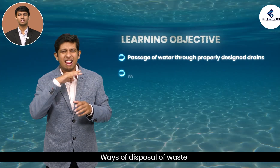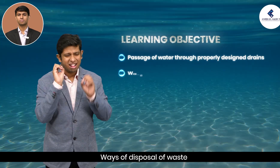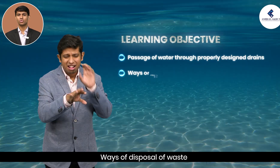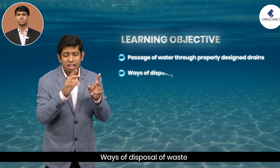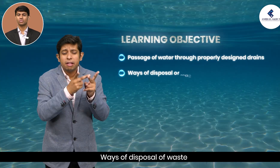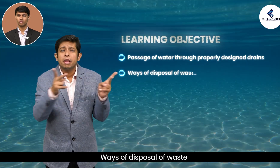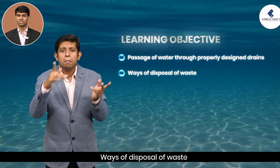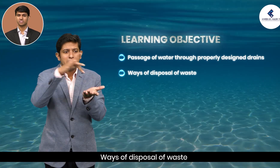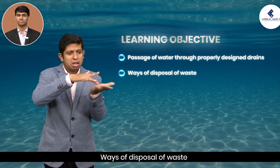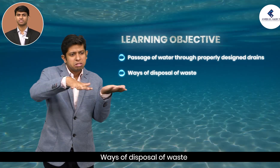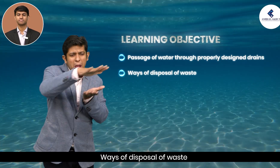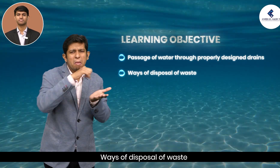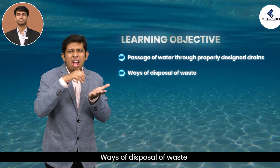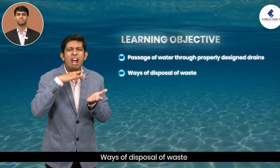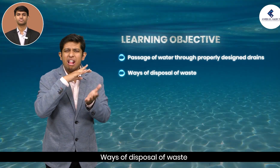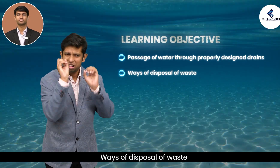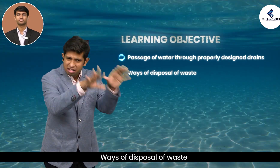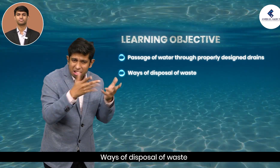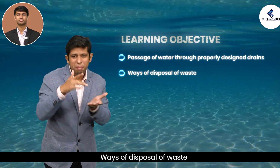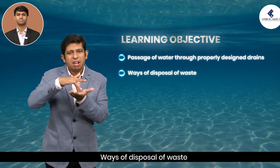ways of disposal of waste,